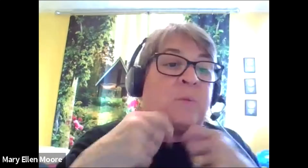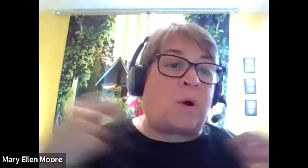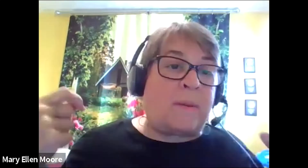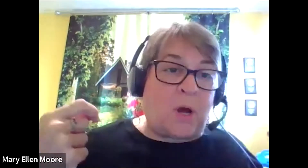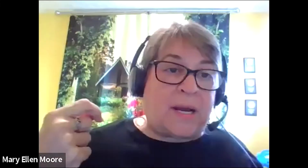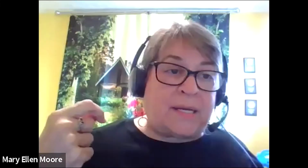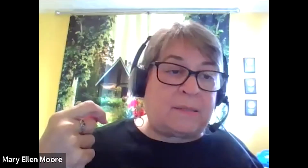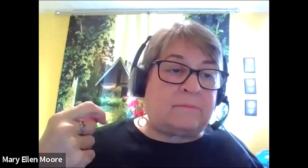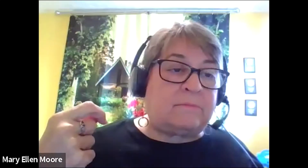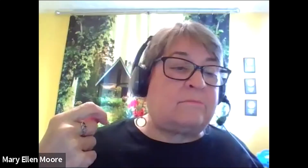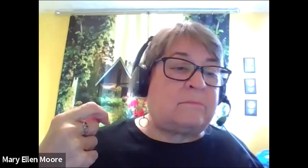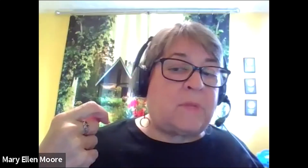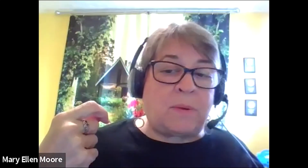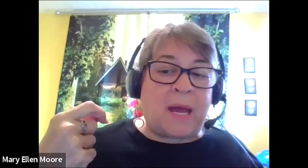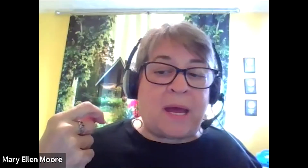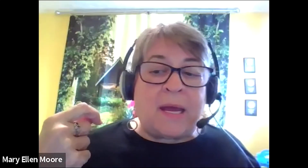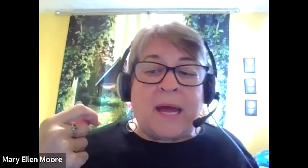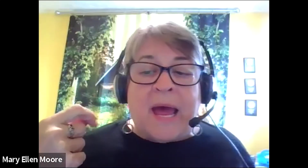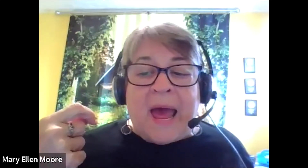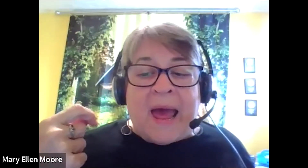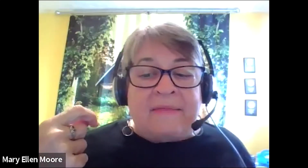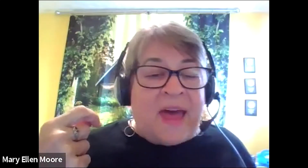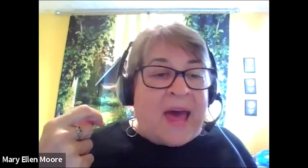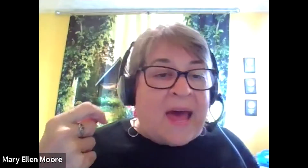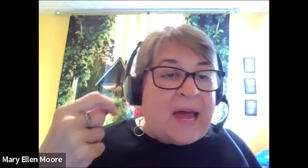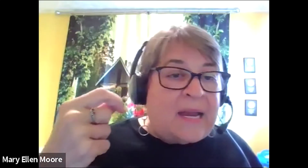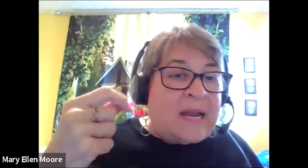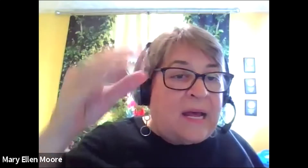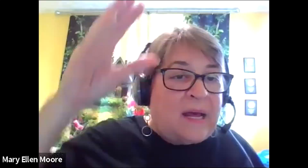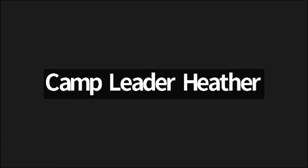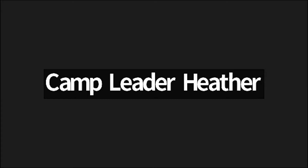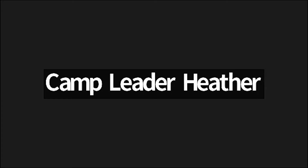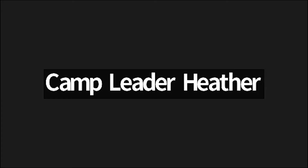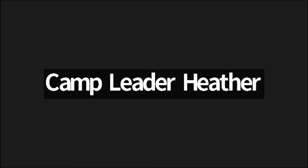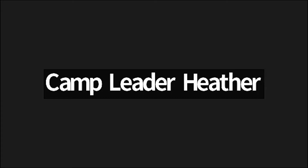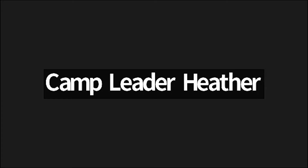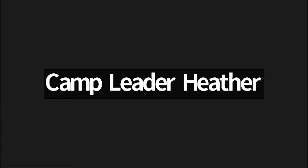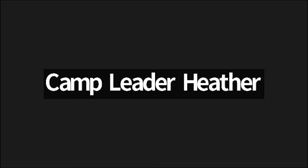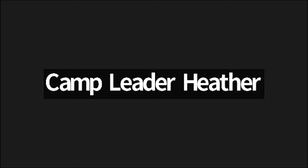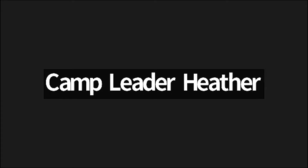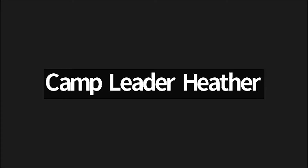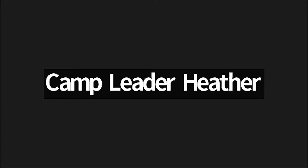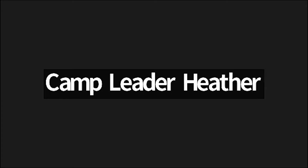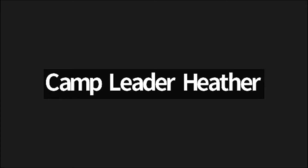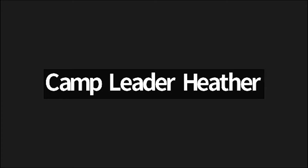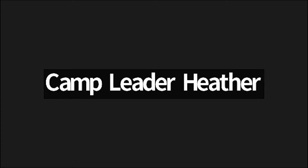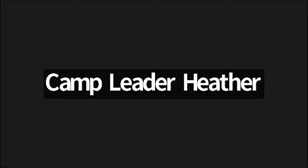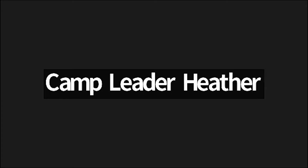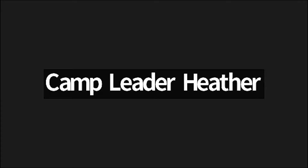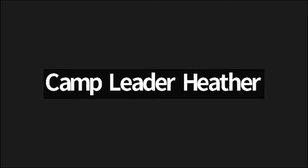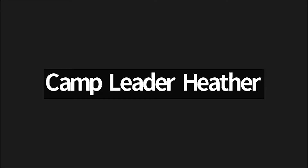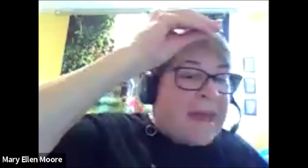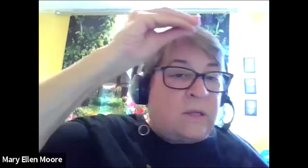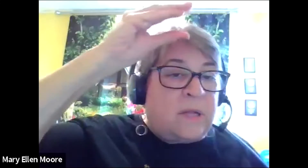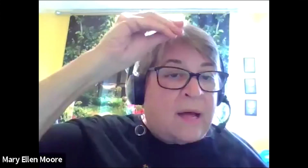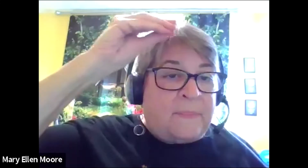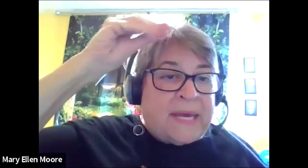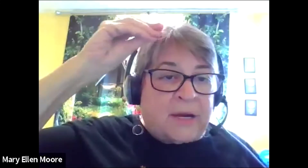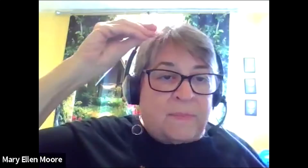wore a bonnet. Okay, and then this is for male up here